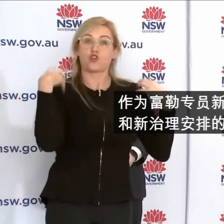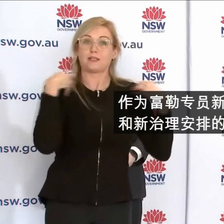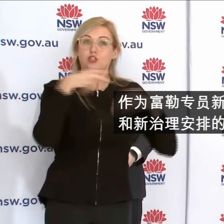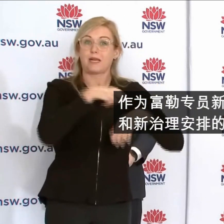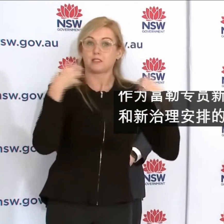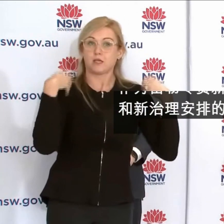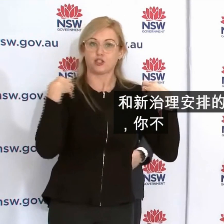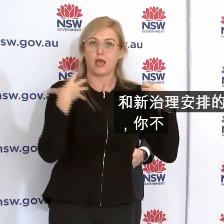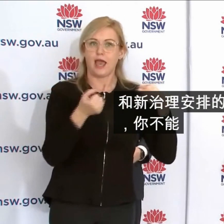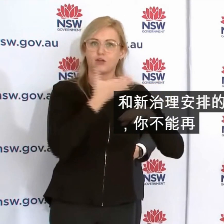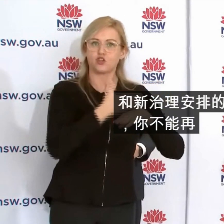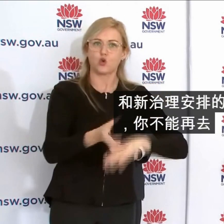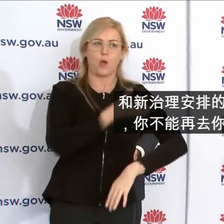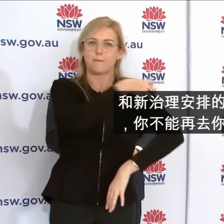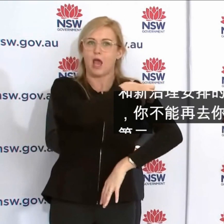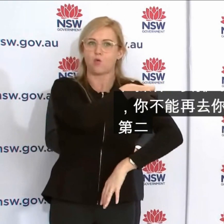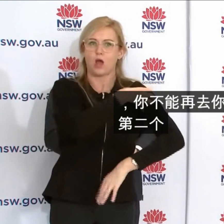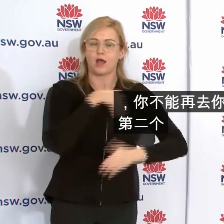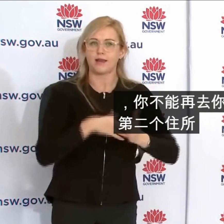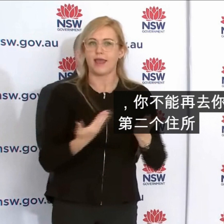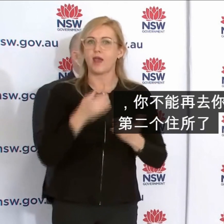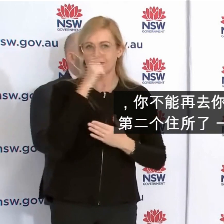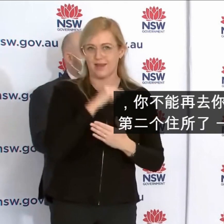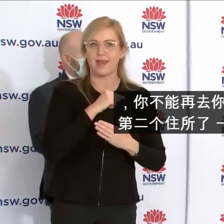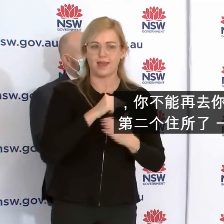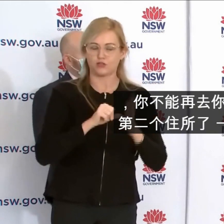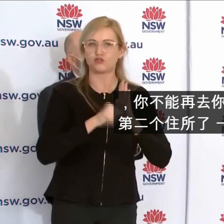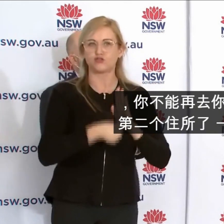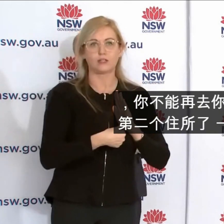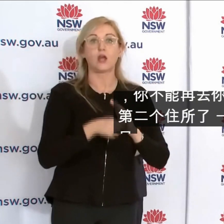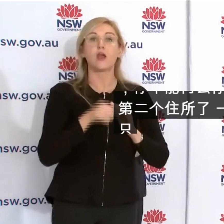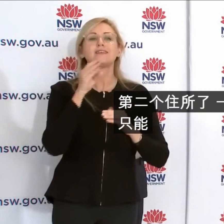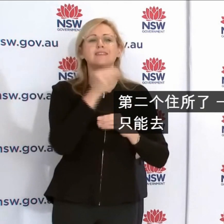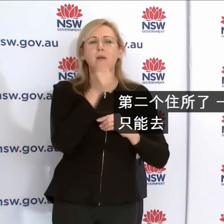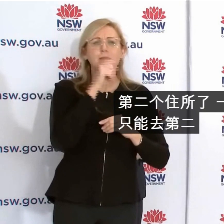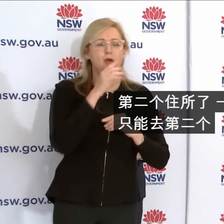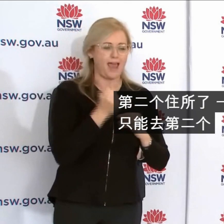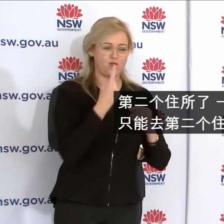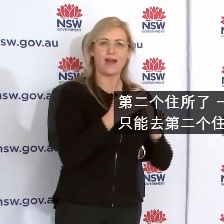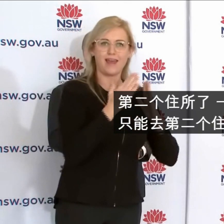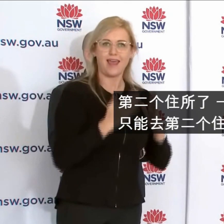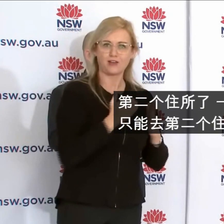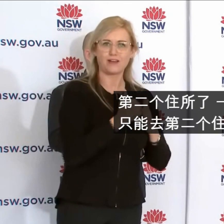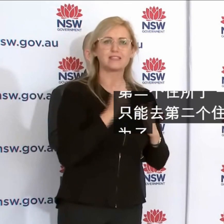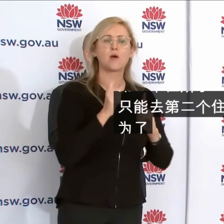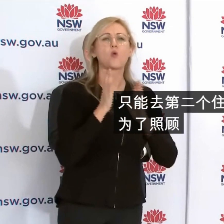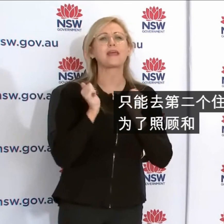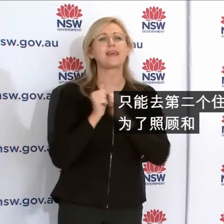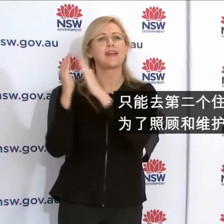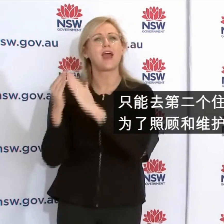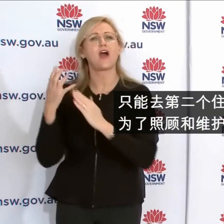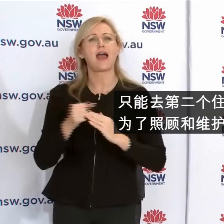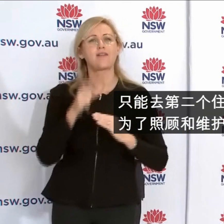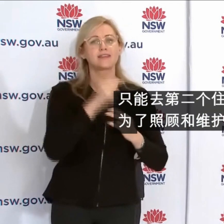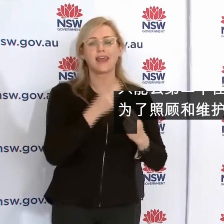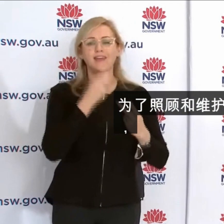governance arrangements, where no longer can you go to your second residence for a weekender. You can only go to a second residence if it's for care and